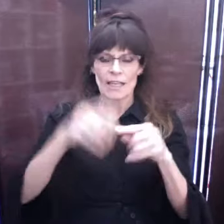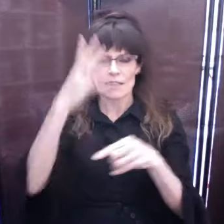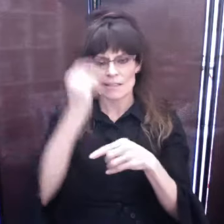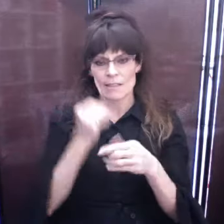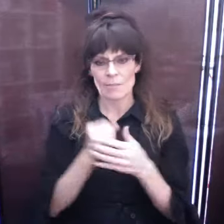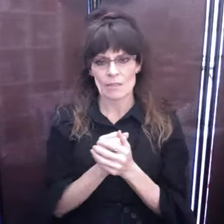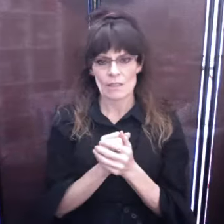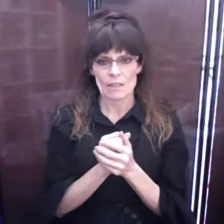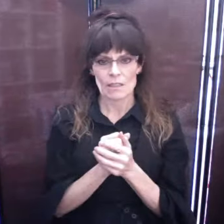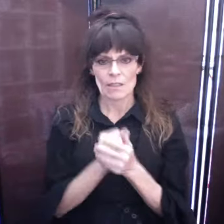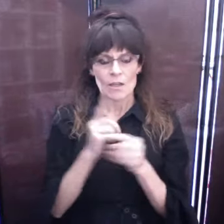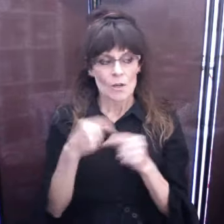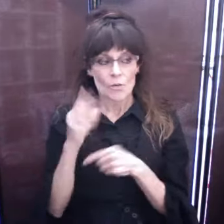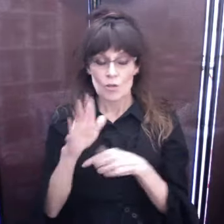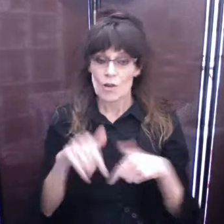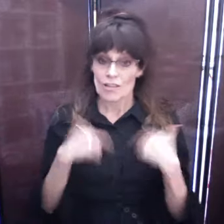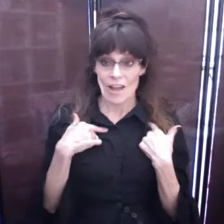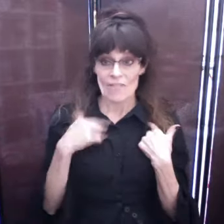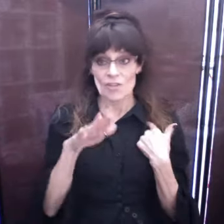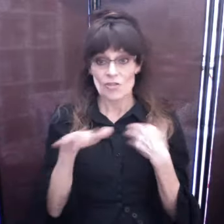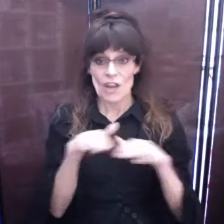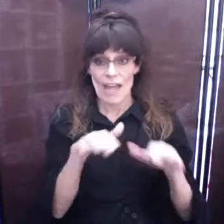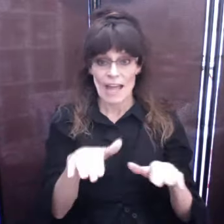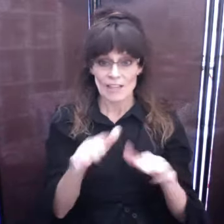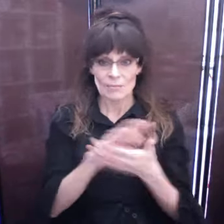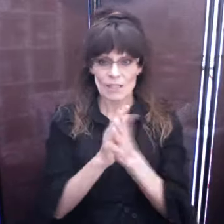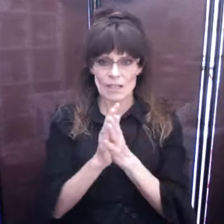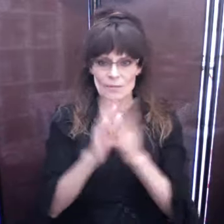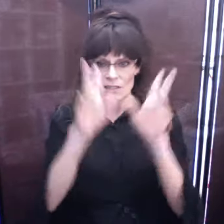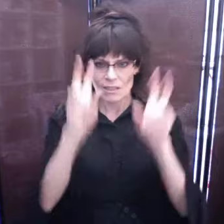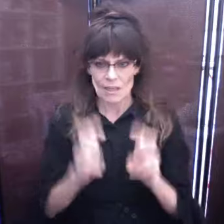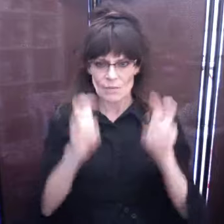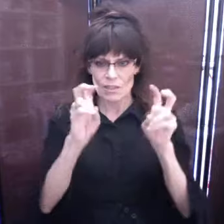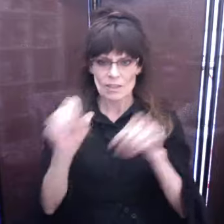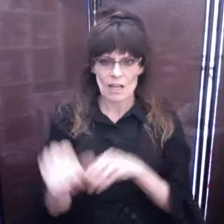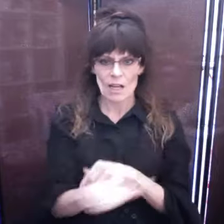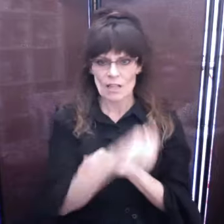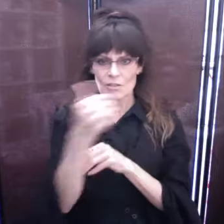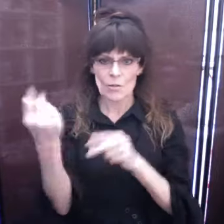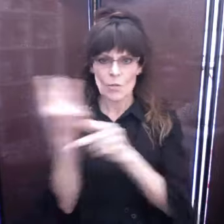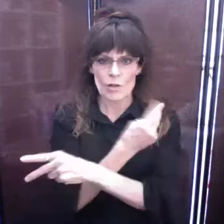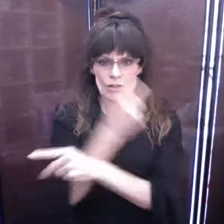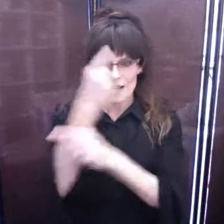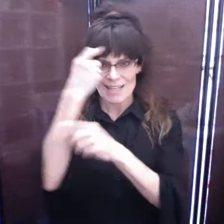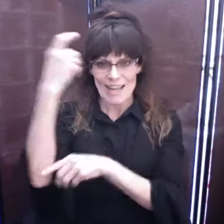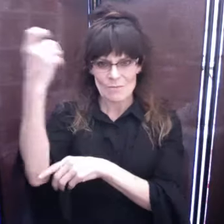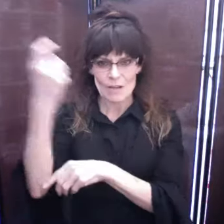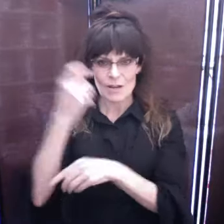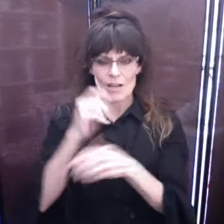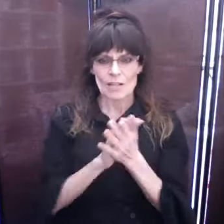guys, when your life and your action has become the subject matter of somebody else's worst nightmare, as the big book says, there's a long period